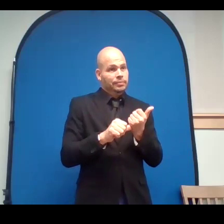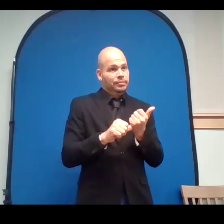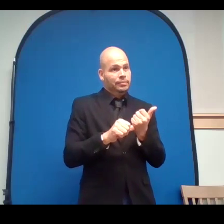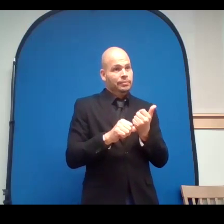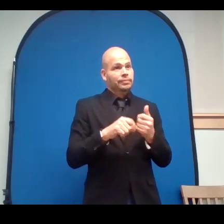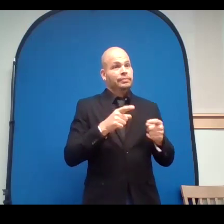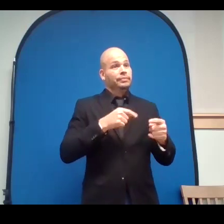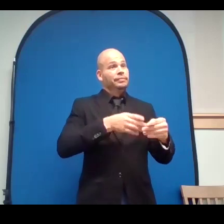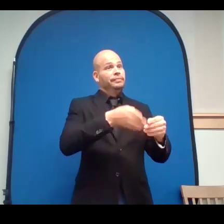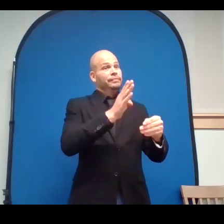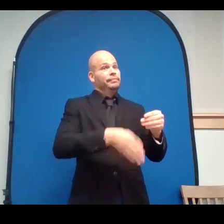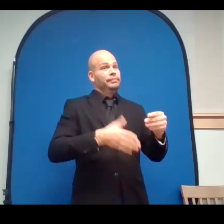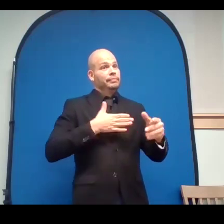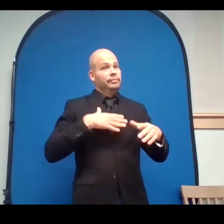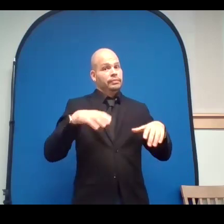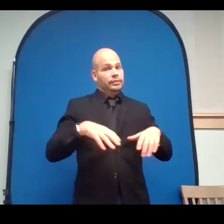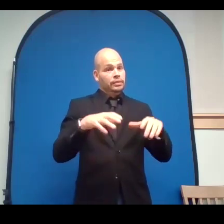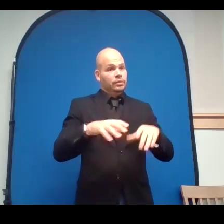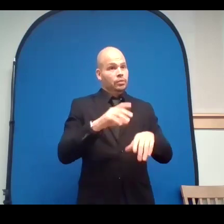and in 2015 left active duty.